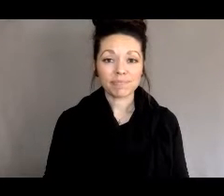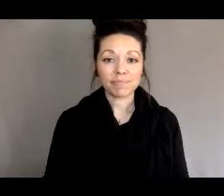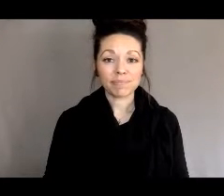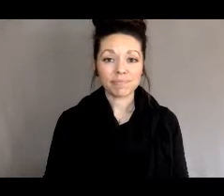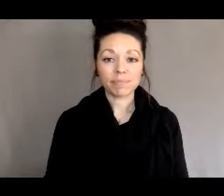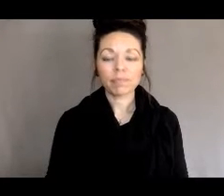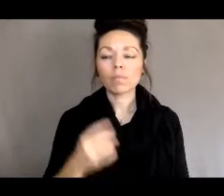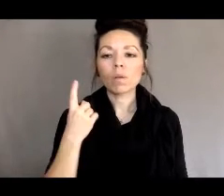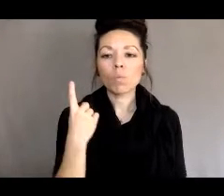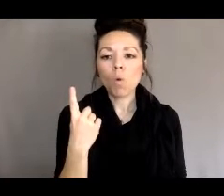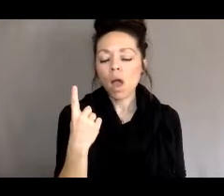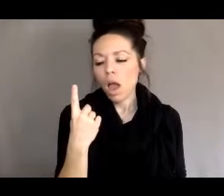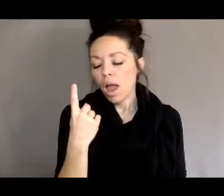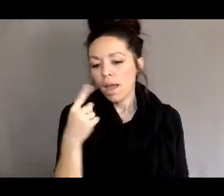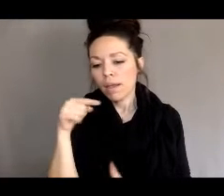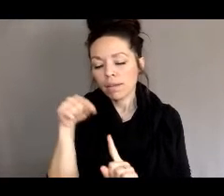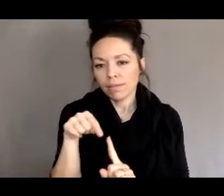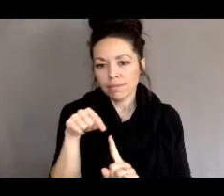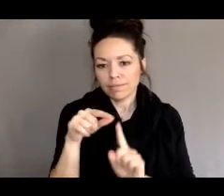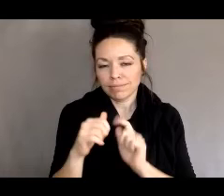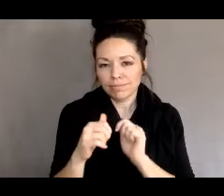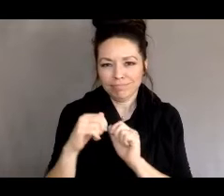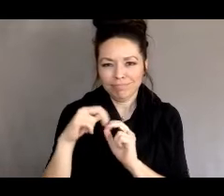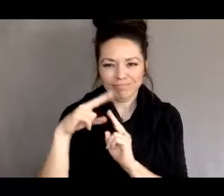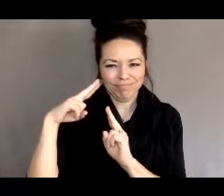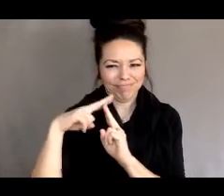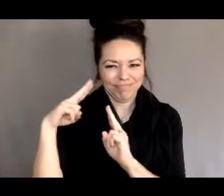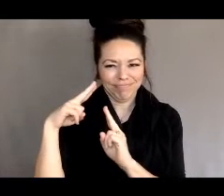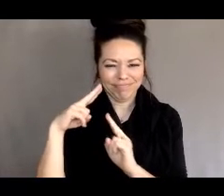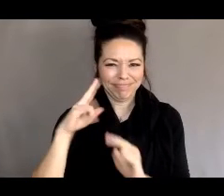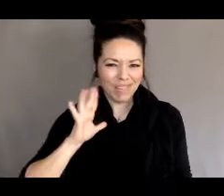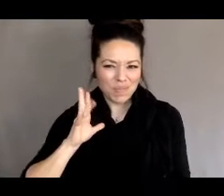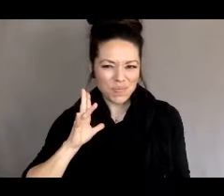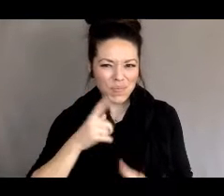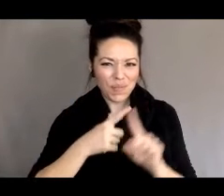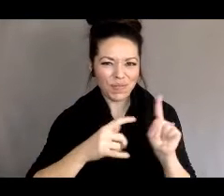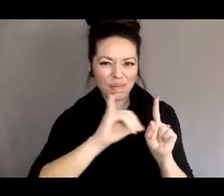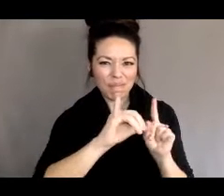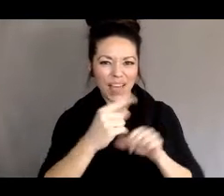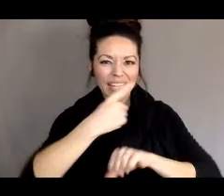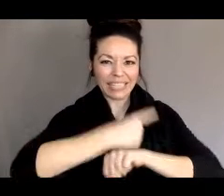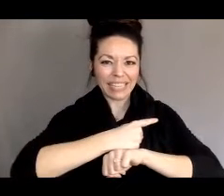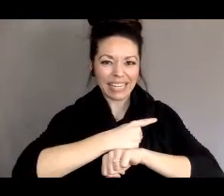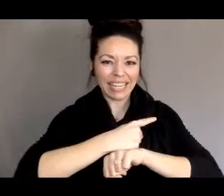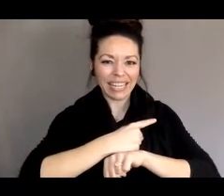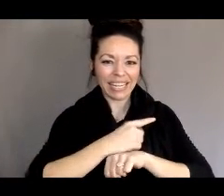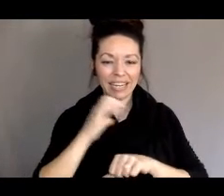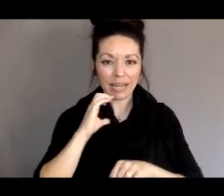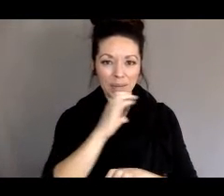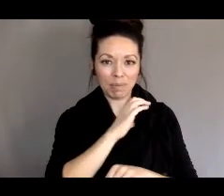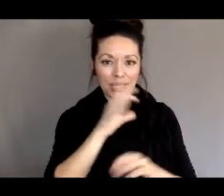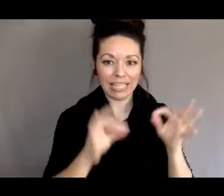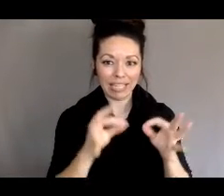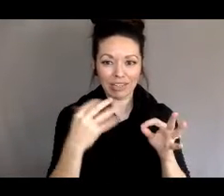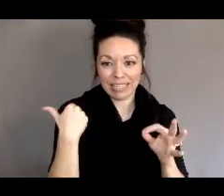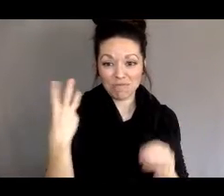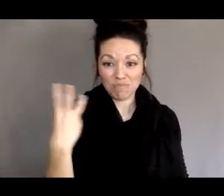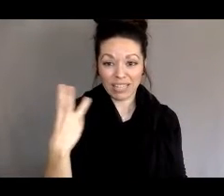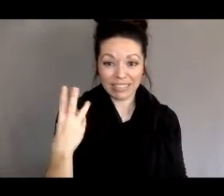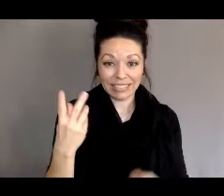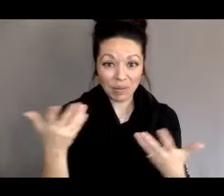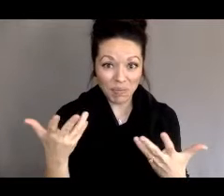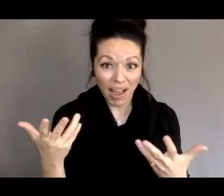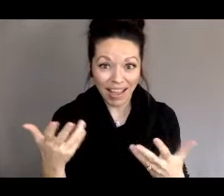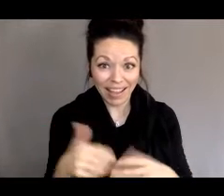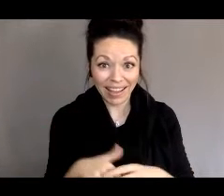But one of the most awesomest things that came out of the committee hearing this past Wednesday